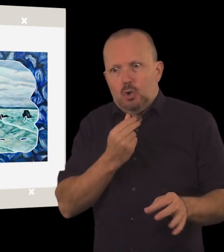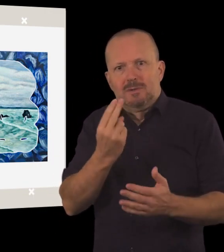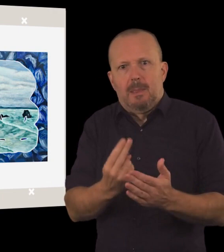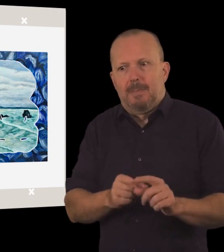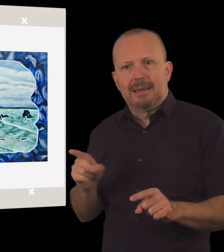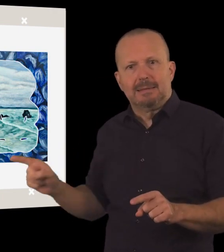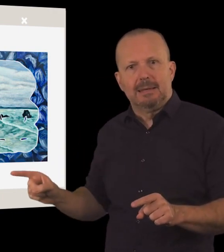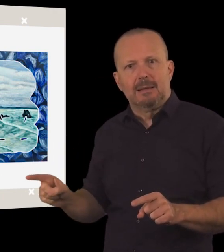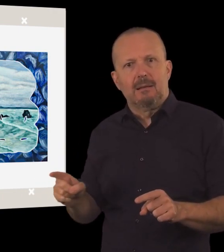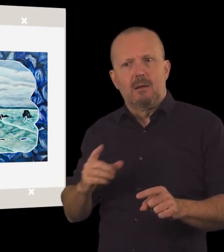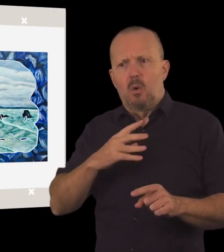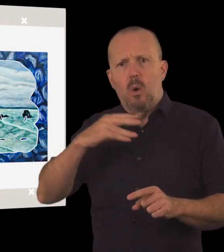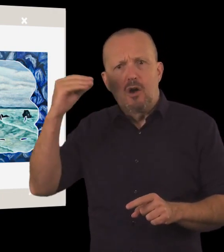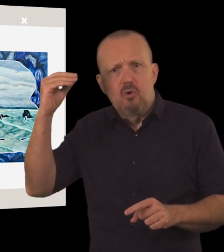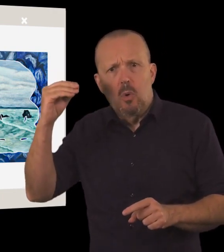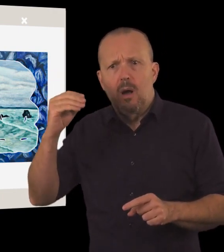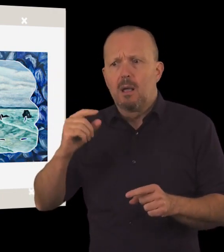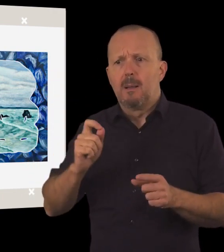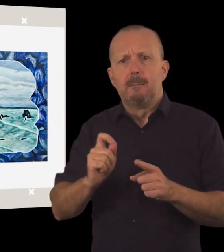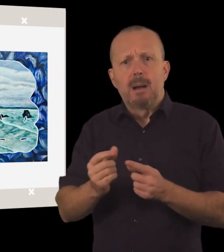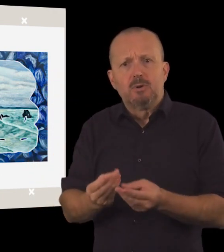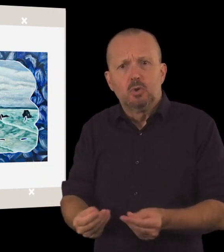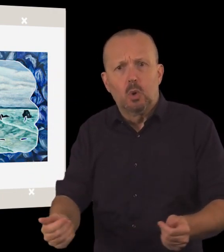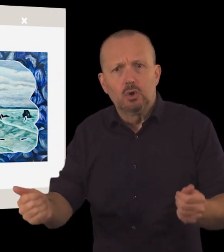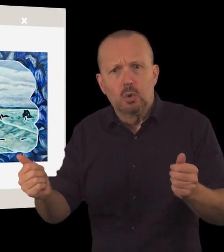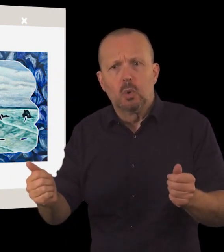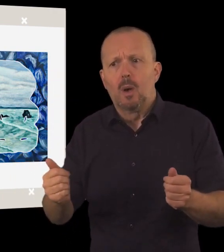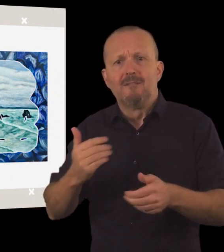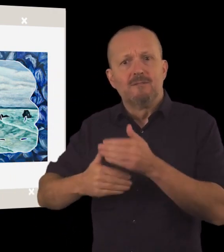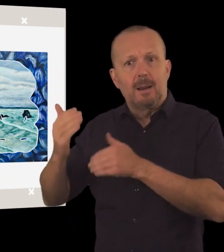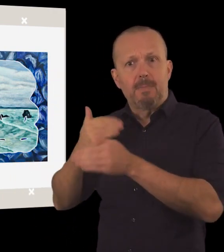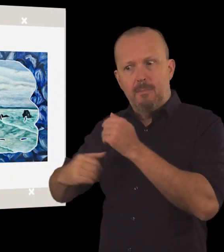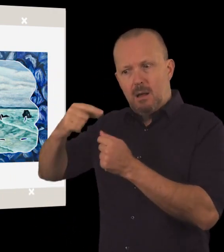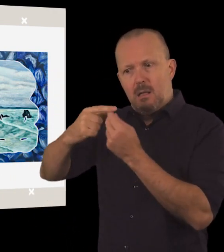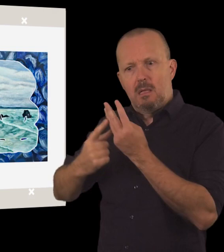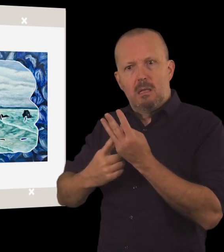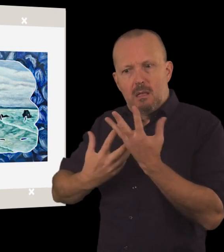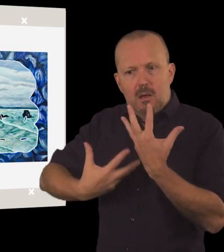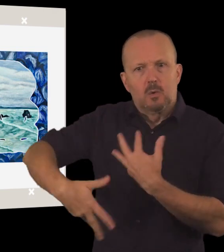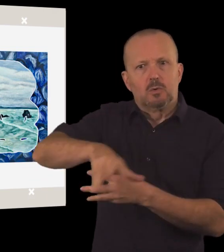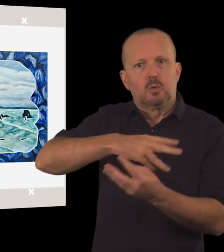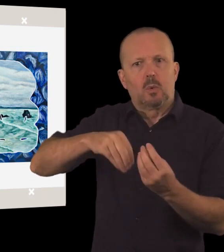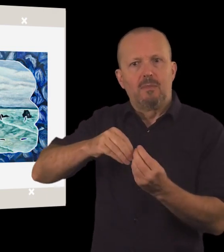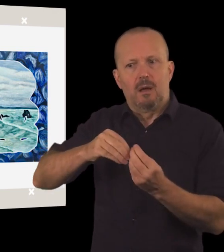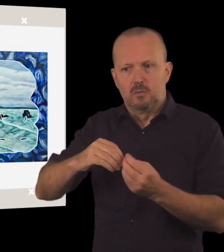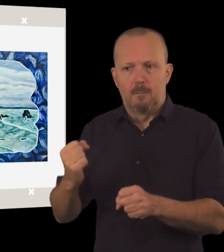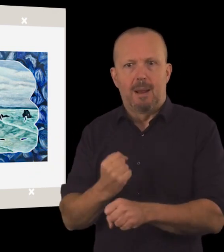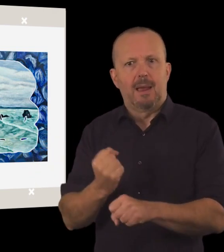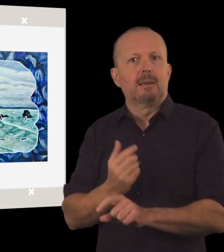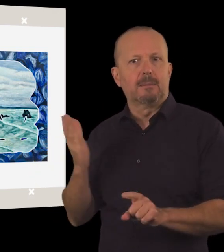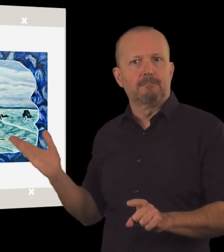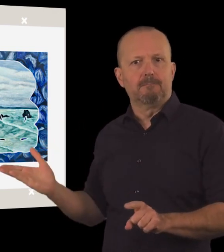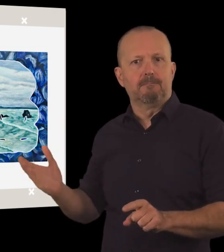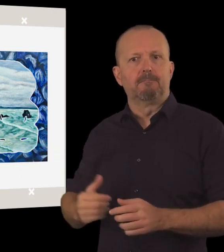these paintings fused all those elements of wairua, papa tuanuku, and whakapapa together to create